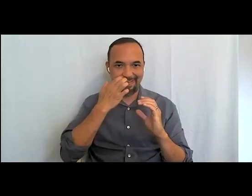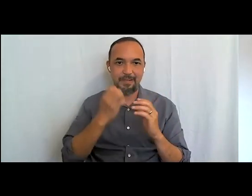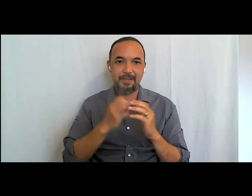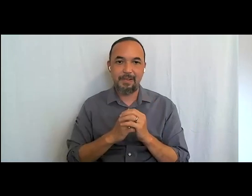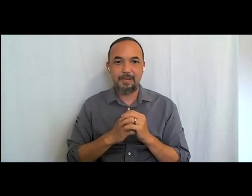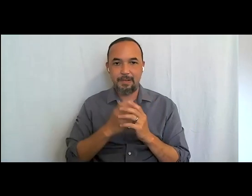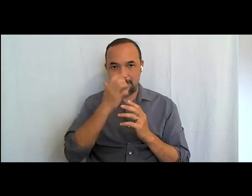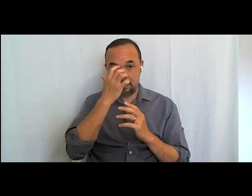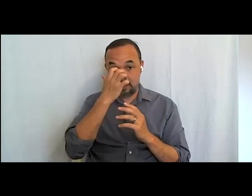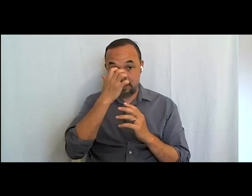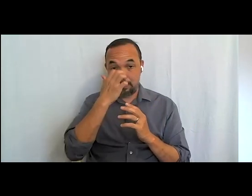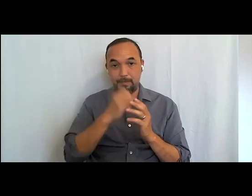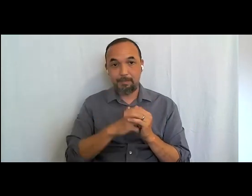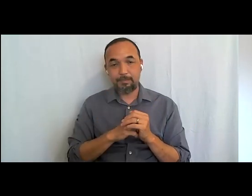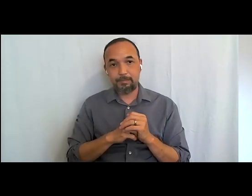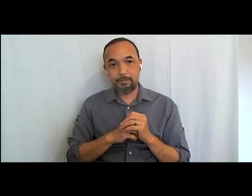keystone piece of it.